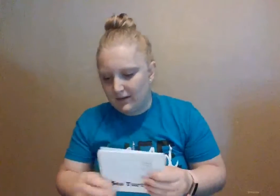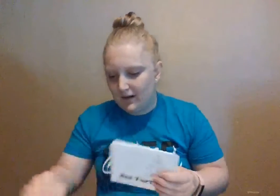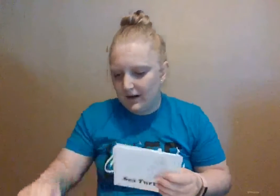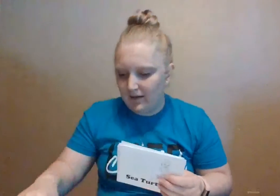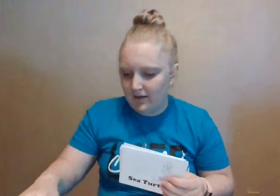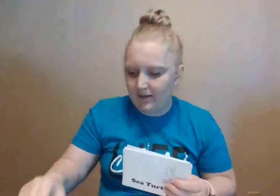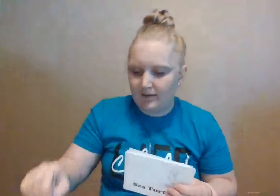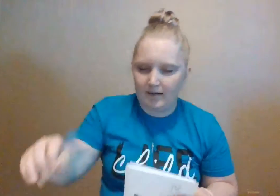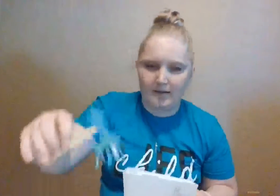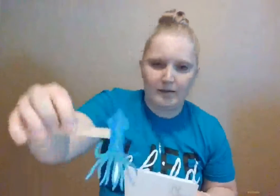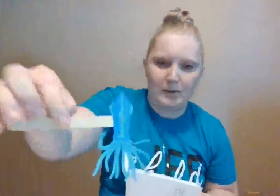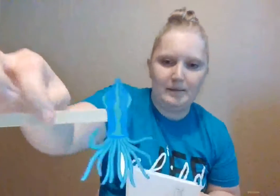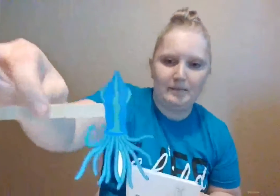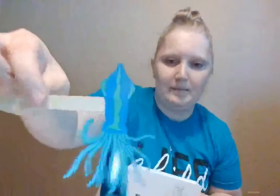and I think this is a squid.